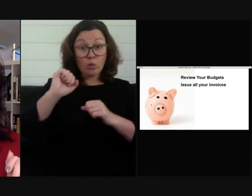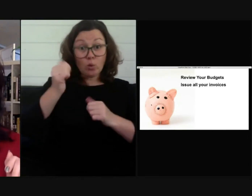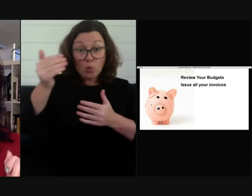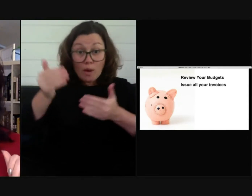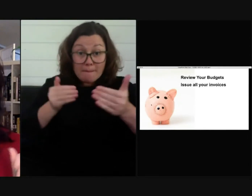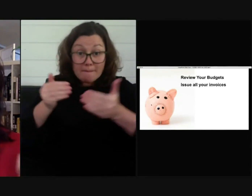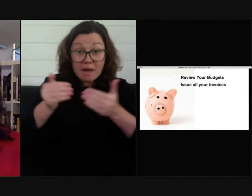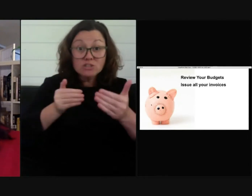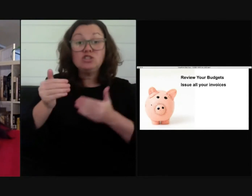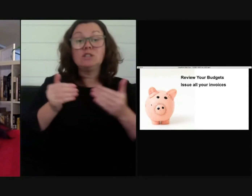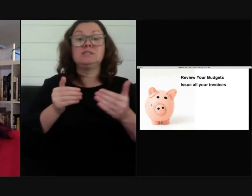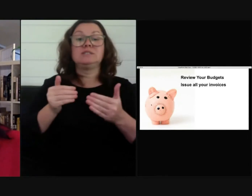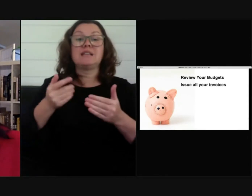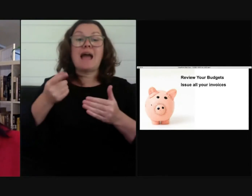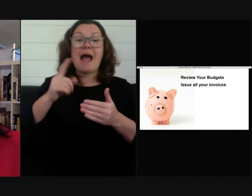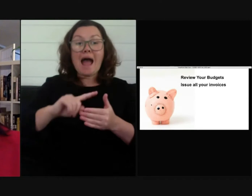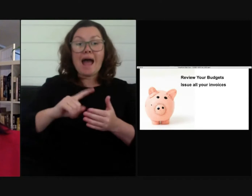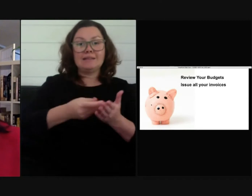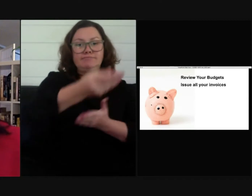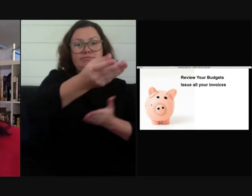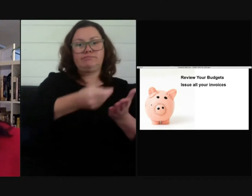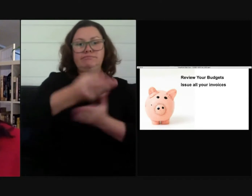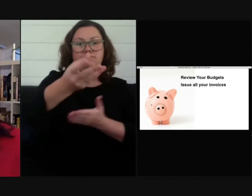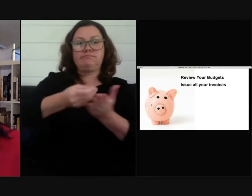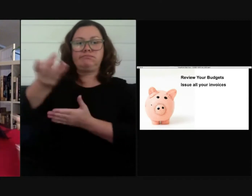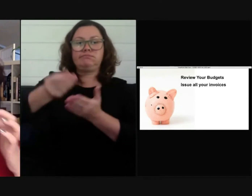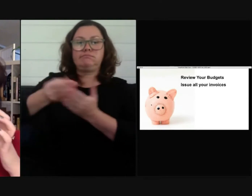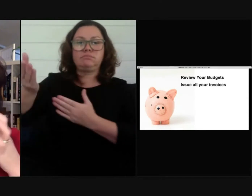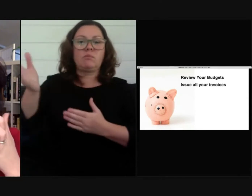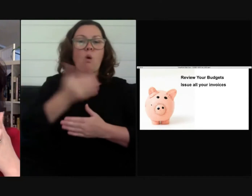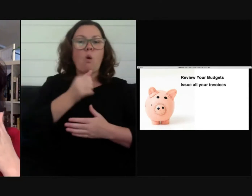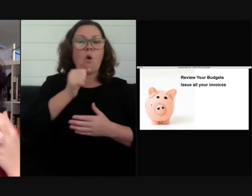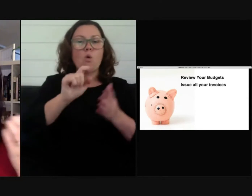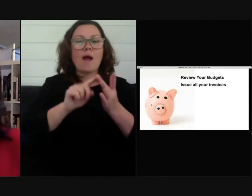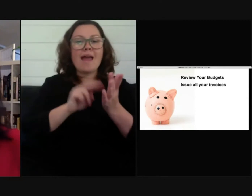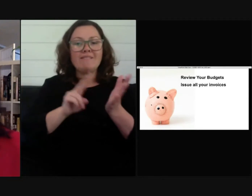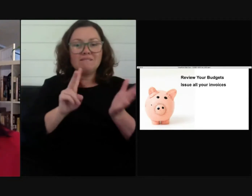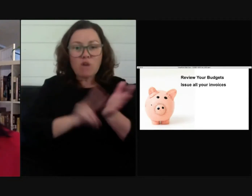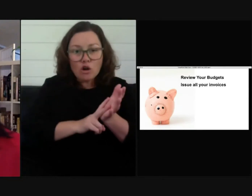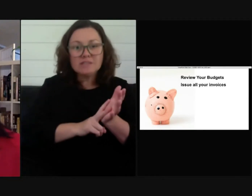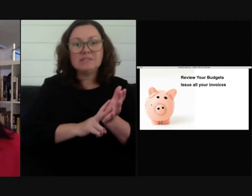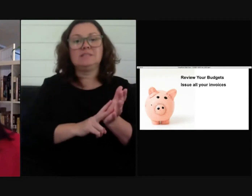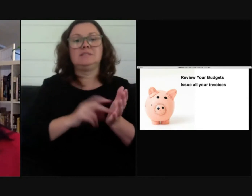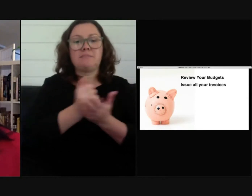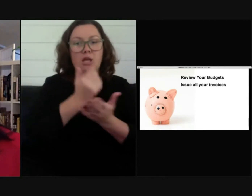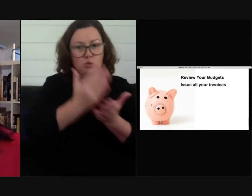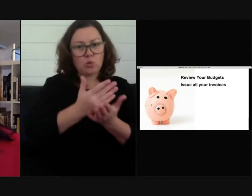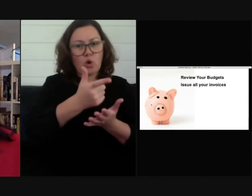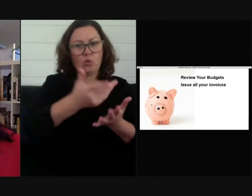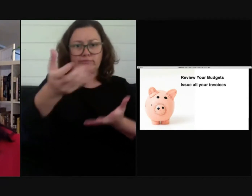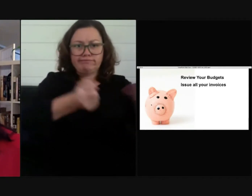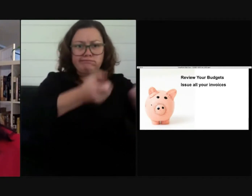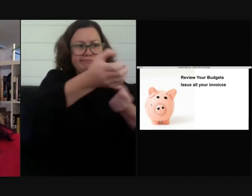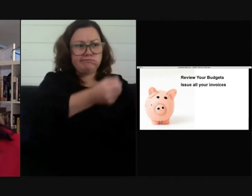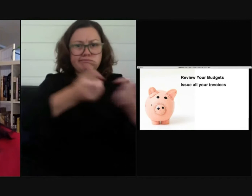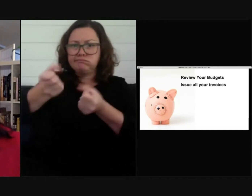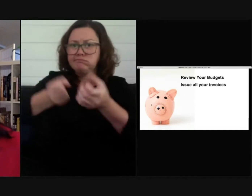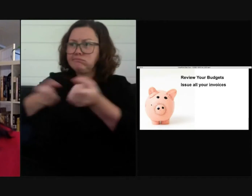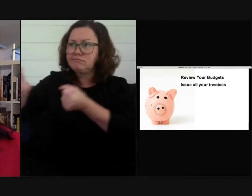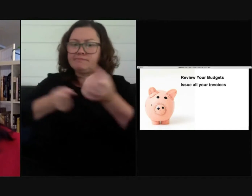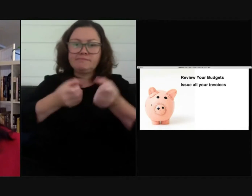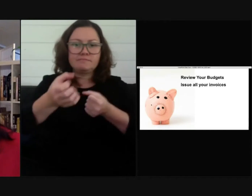some of you are probably thinking, who wouldn't? But it happens sometimes if you've had a particularly busy period, or if you're just a little